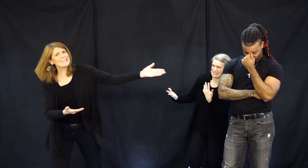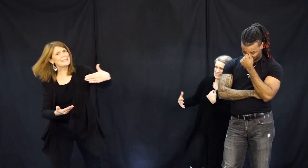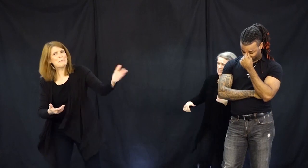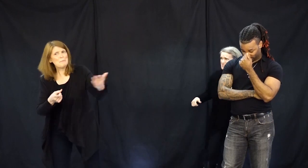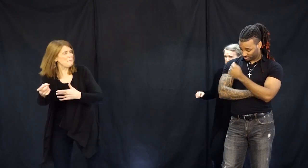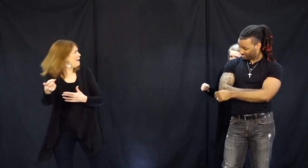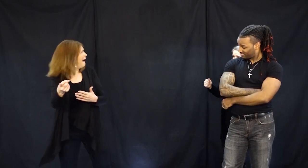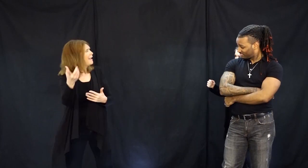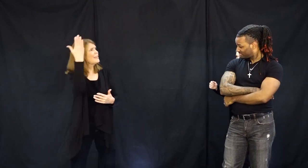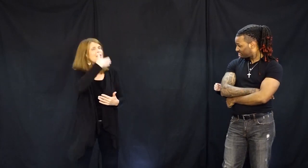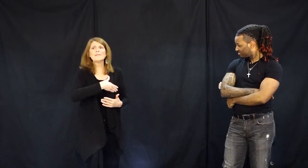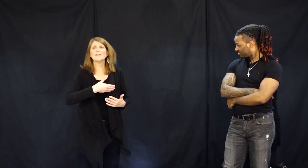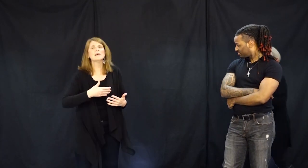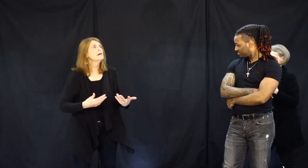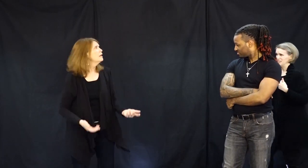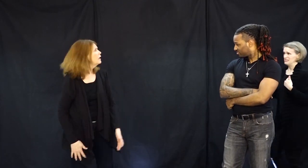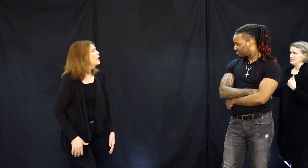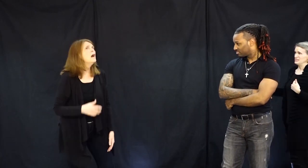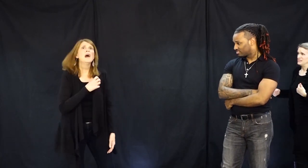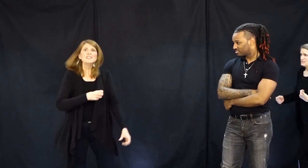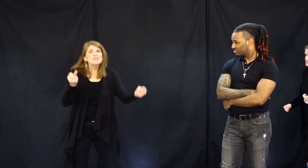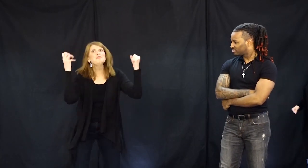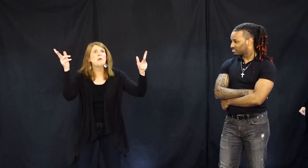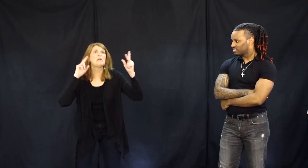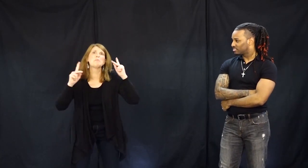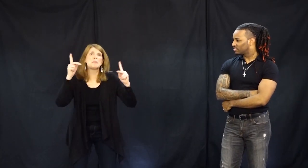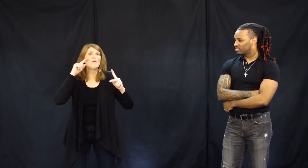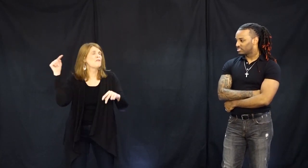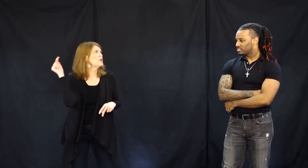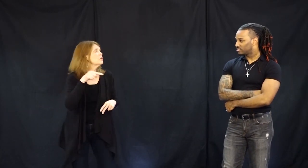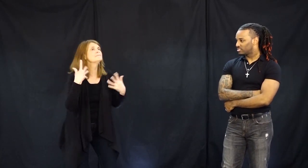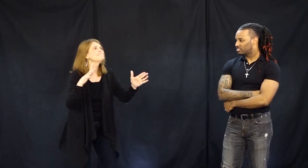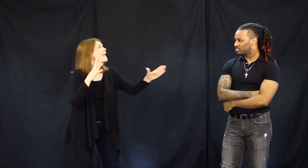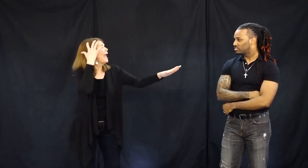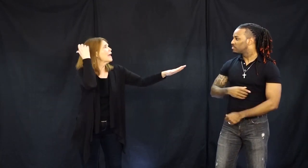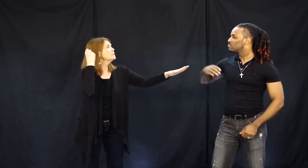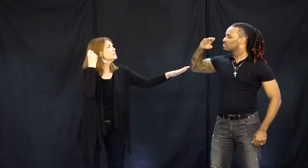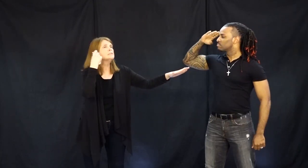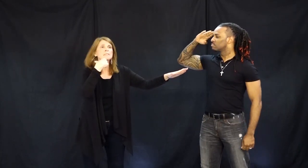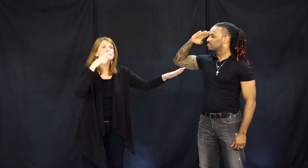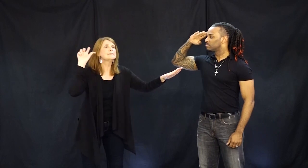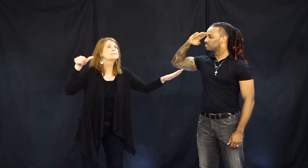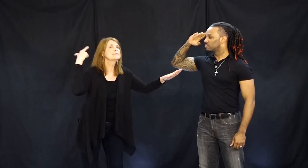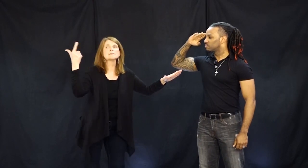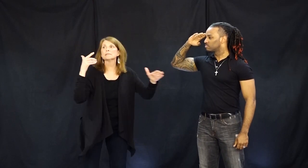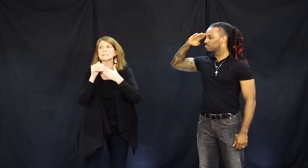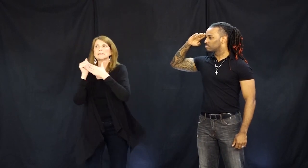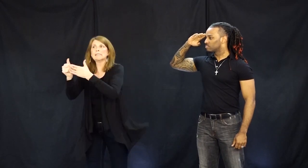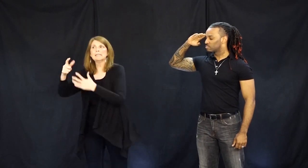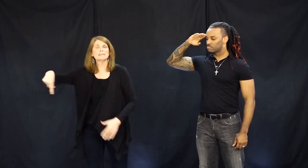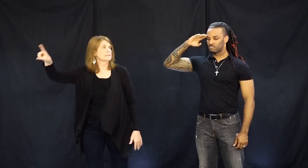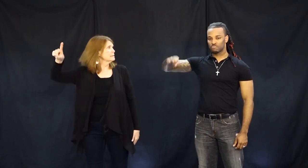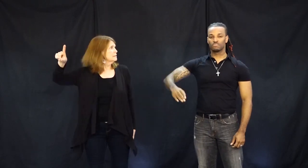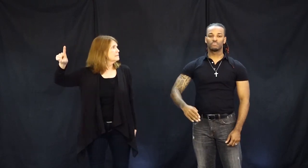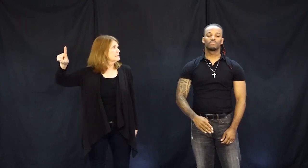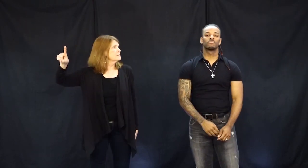There's so many of them. I'm sorry, is this not your speed? Hamilton, ready, sir. Have Lafayette take the lead. Yes, sir. 1,000 soldiers die